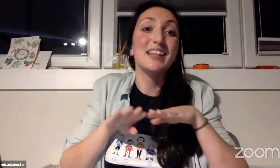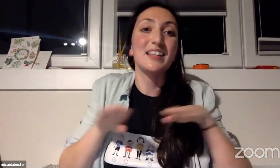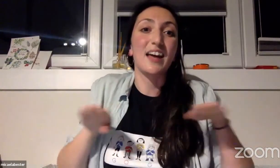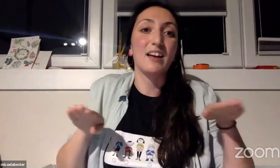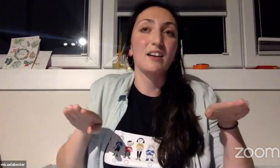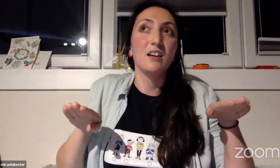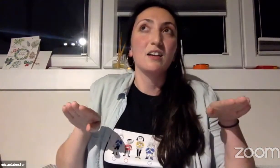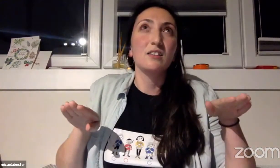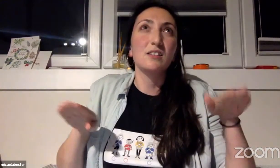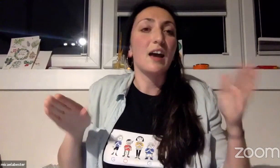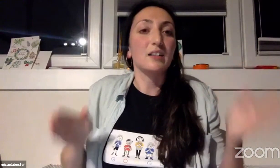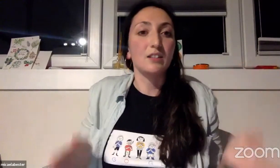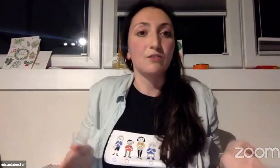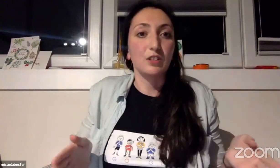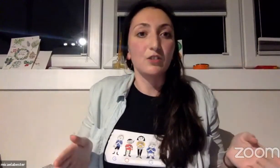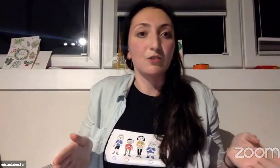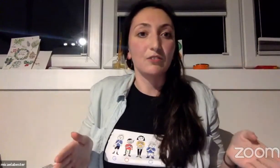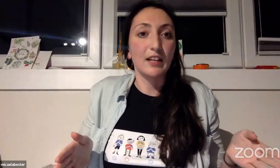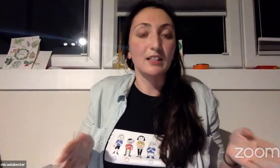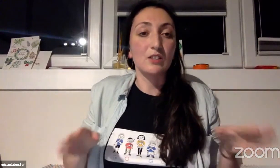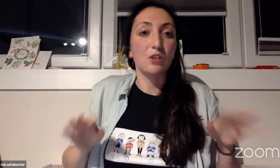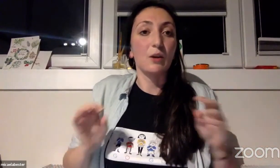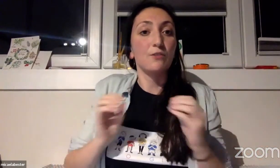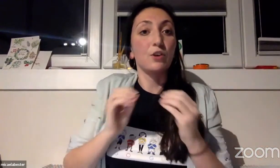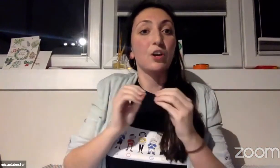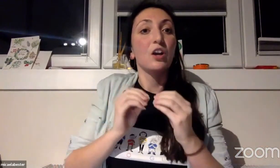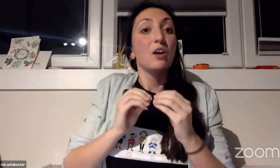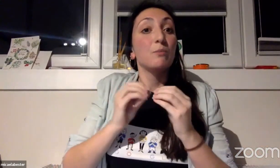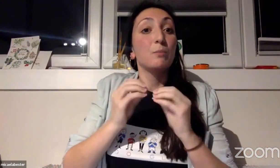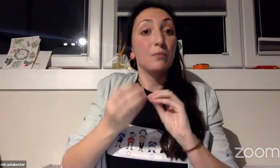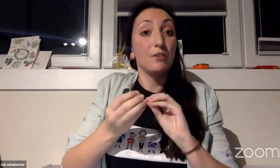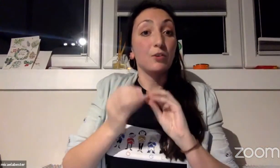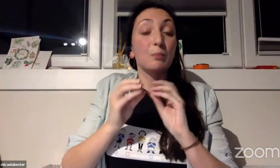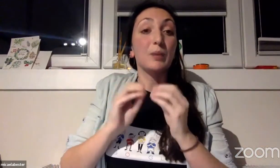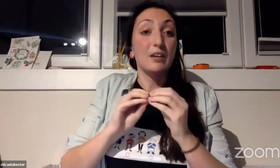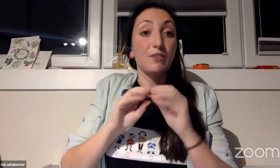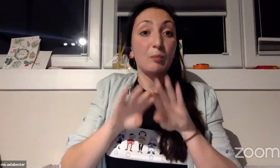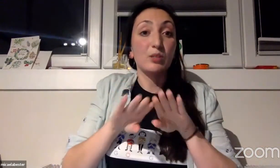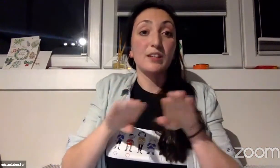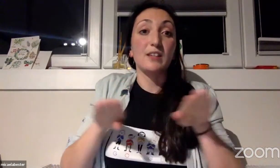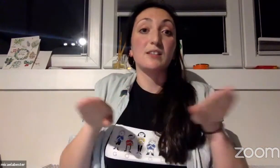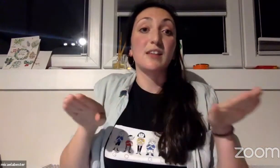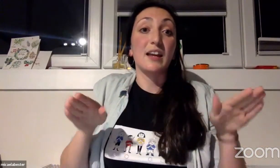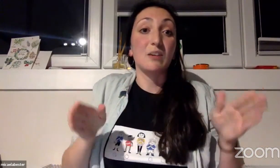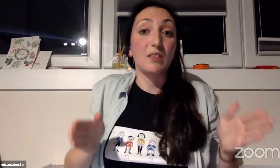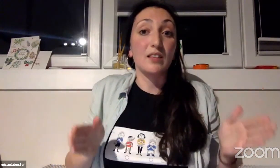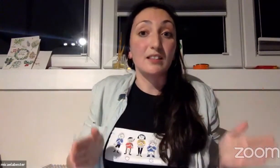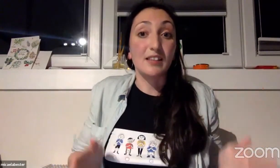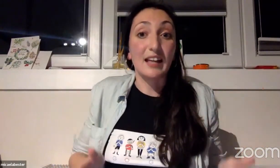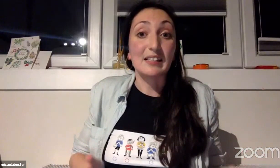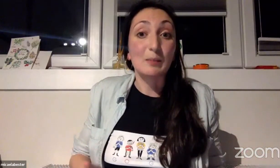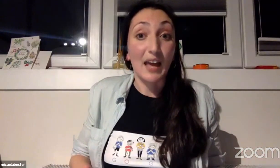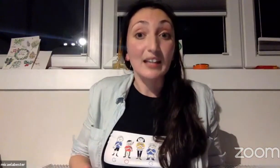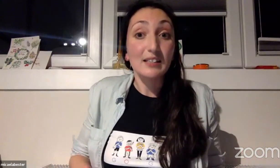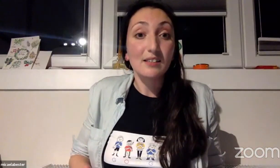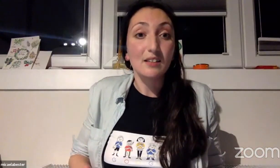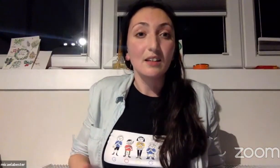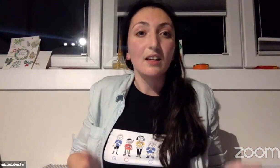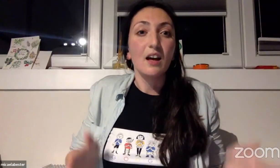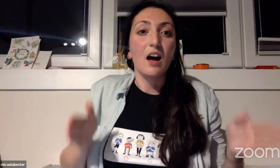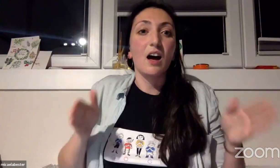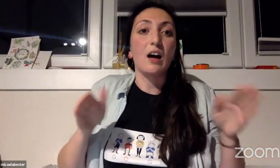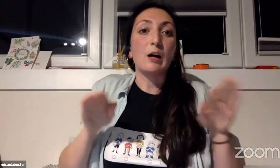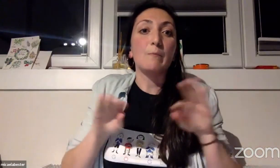can see that style difference reflected. So if you're being very precise and signing within the sign